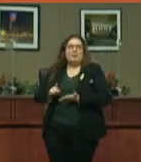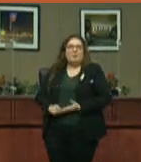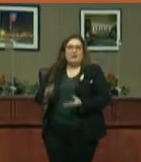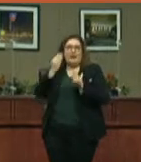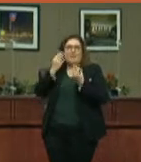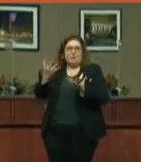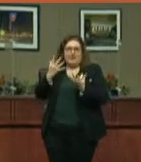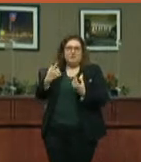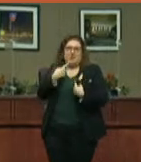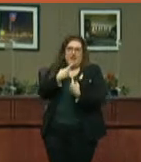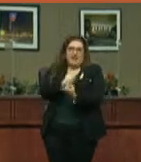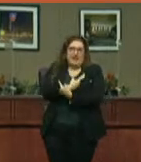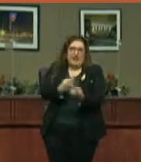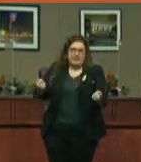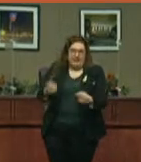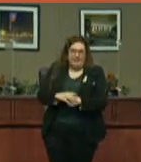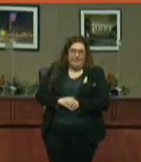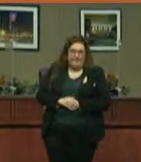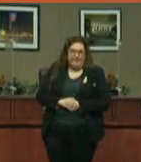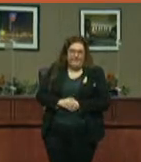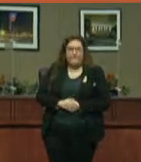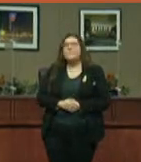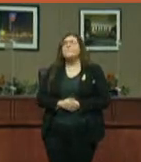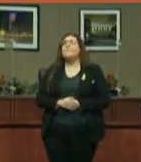county has